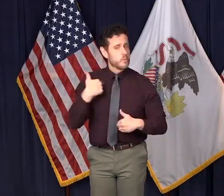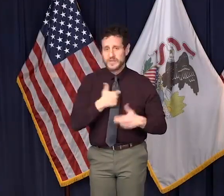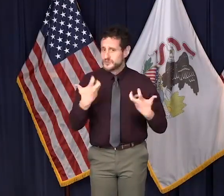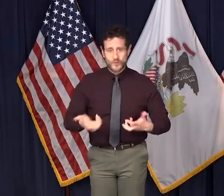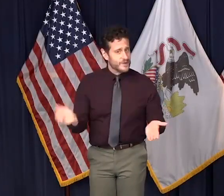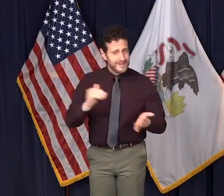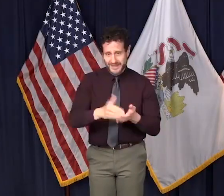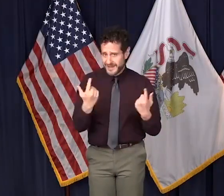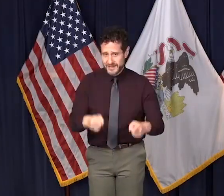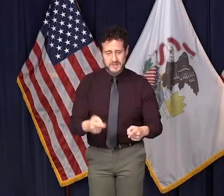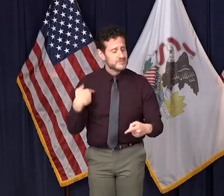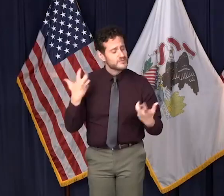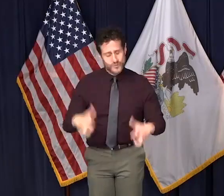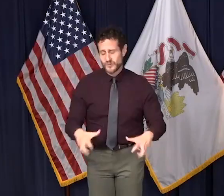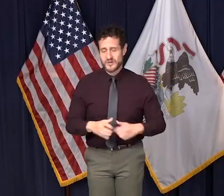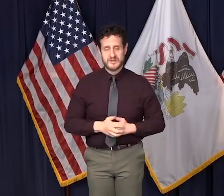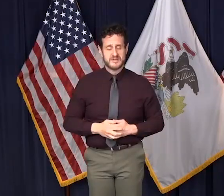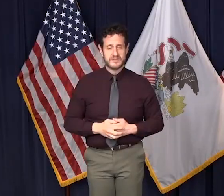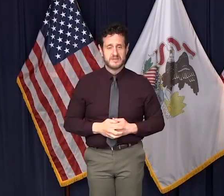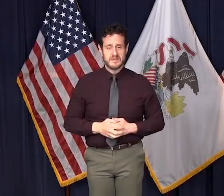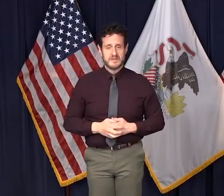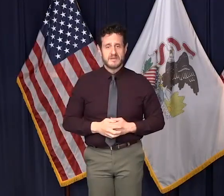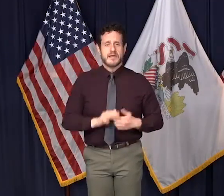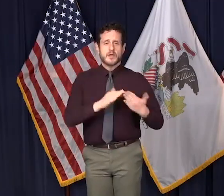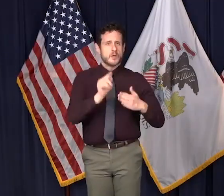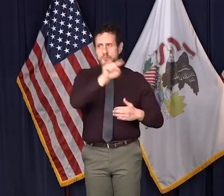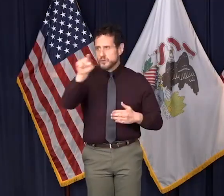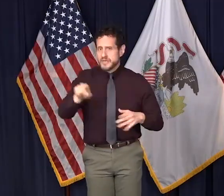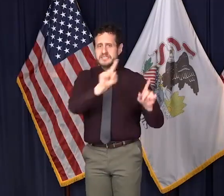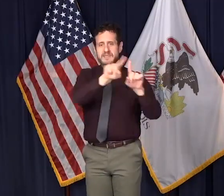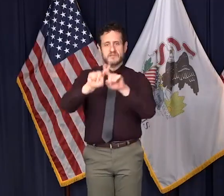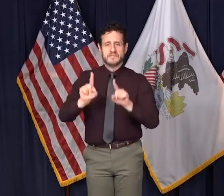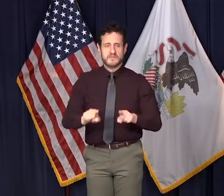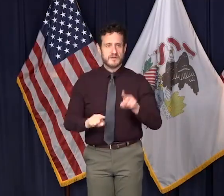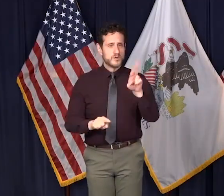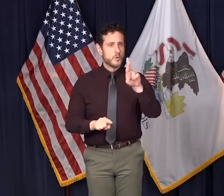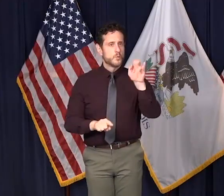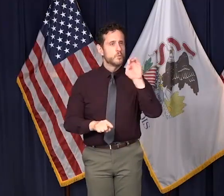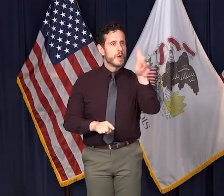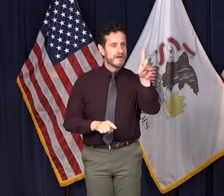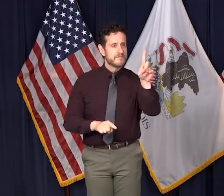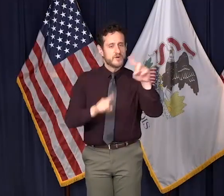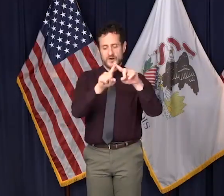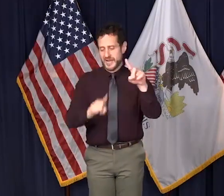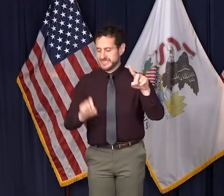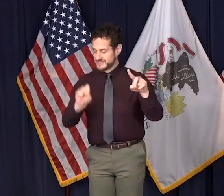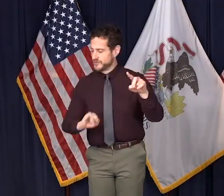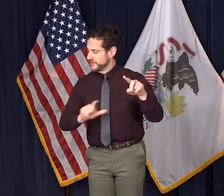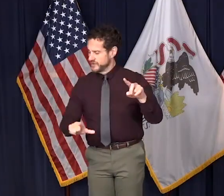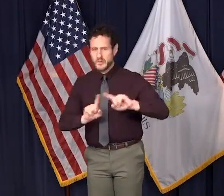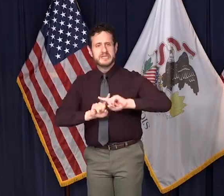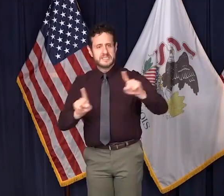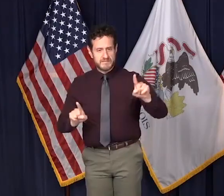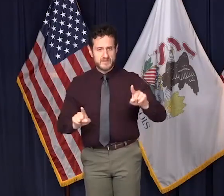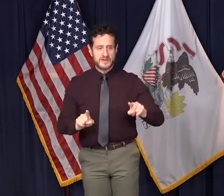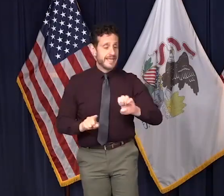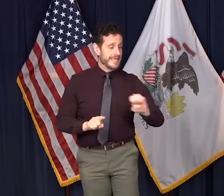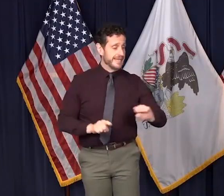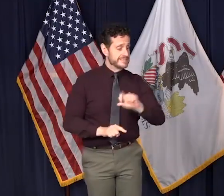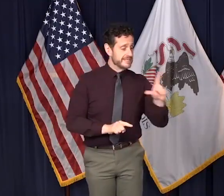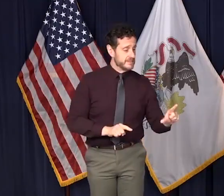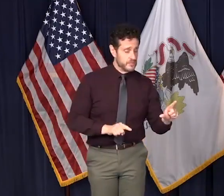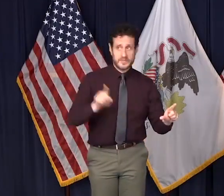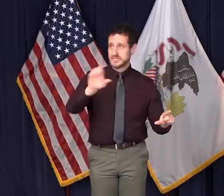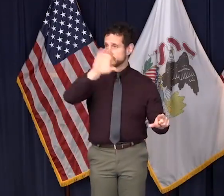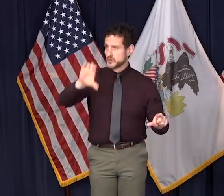Each community is different, and what works in Rockford may not work in Taylorville. What works in East St. Louis may not work in Chicago, but